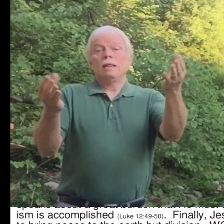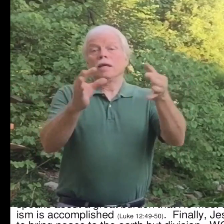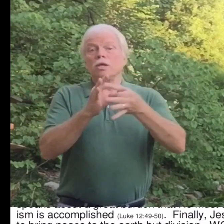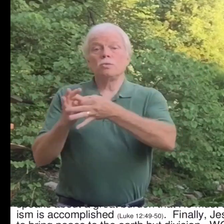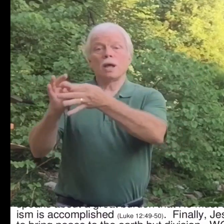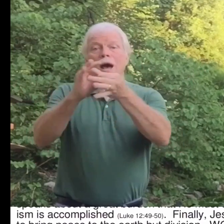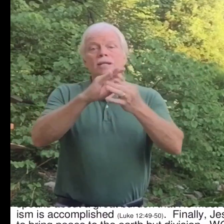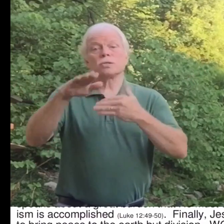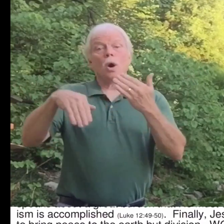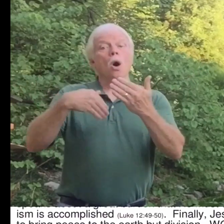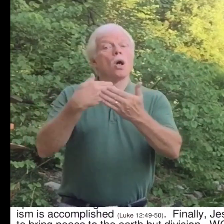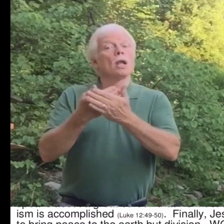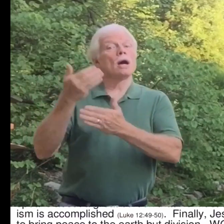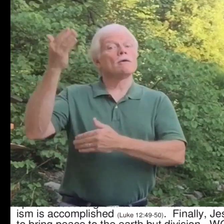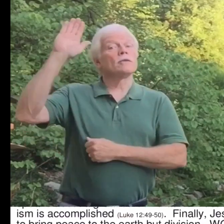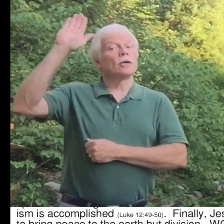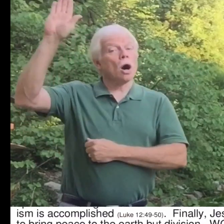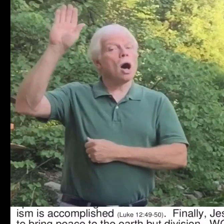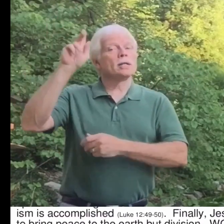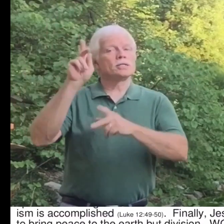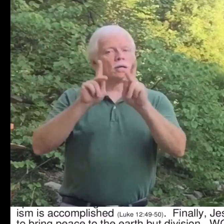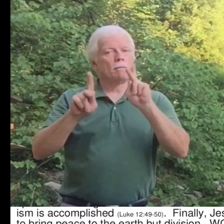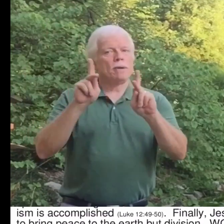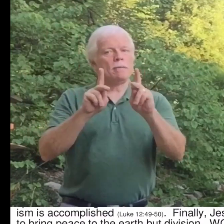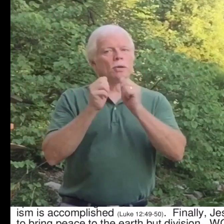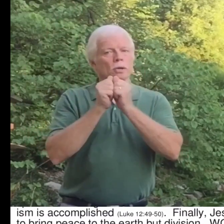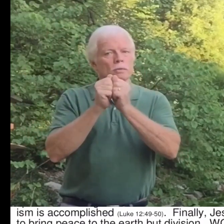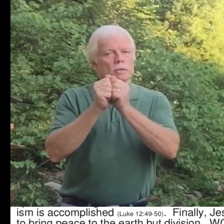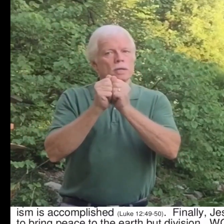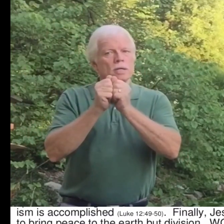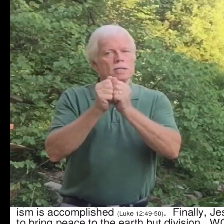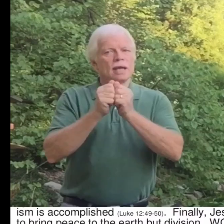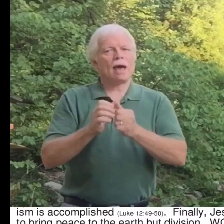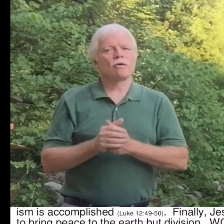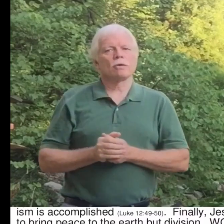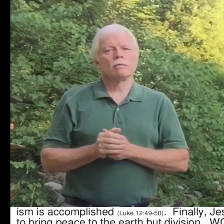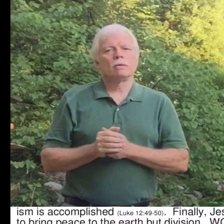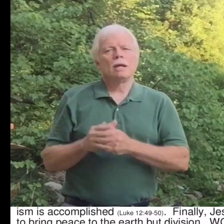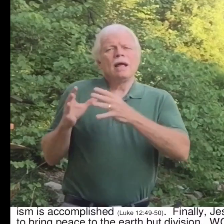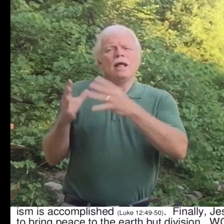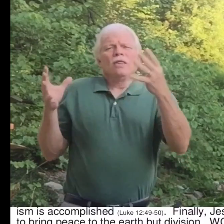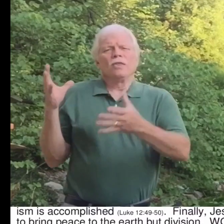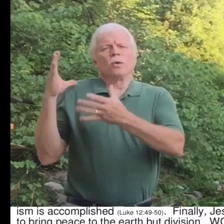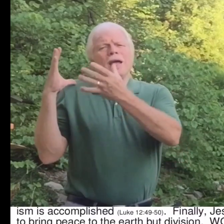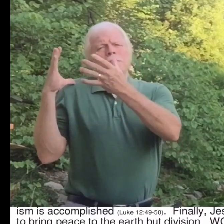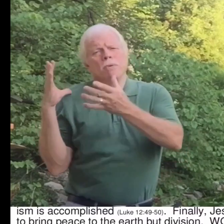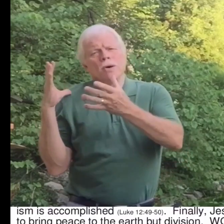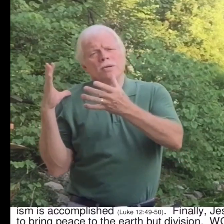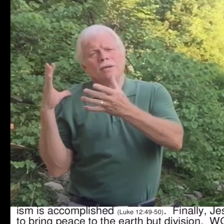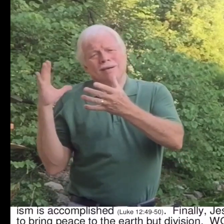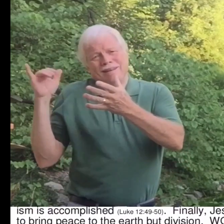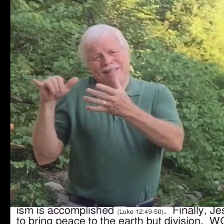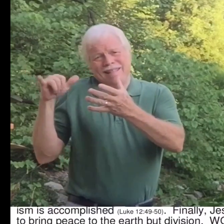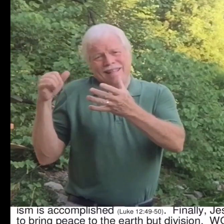that unites all of God's people together. The great burden